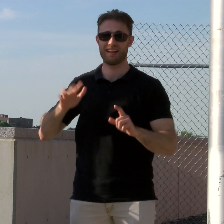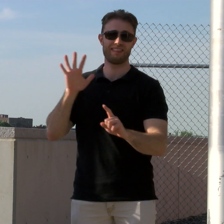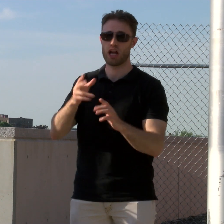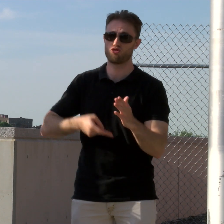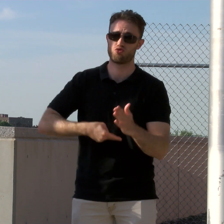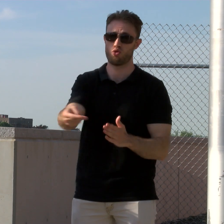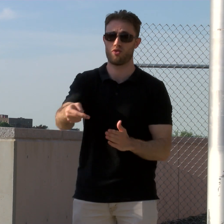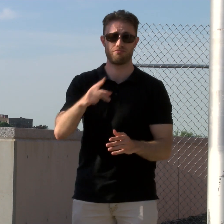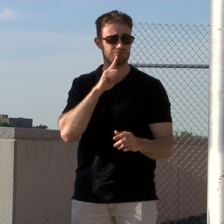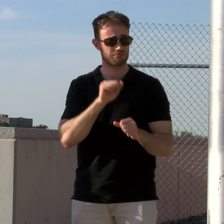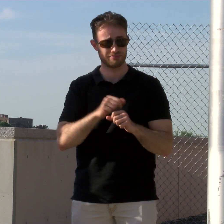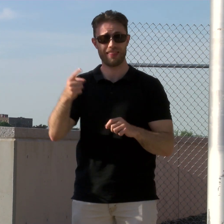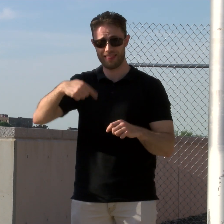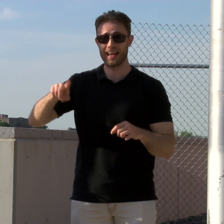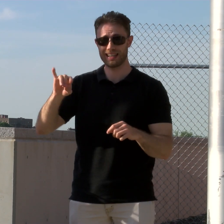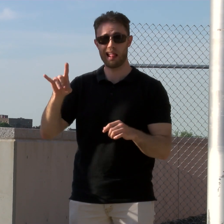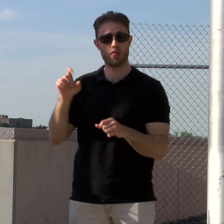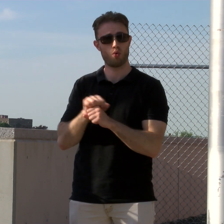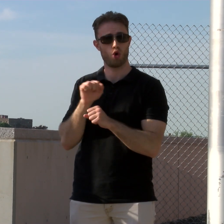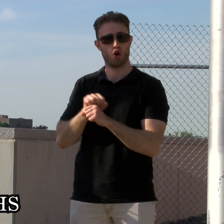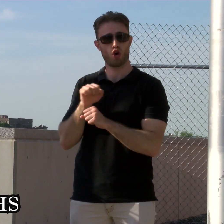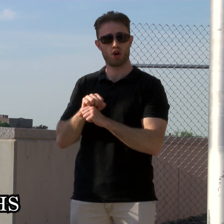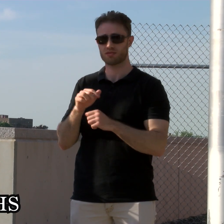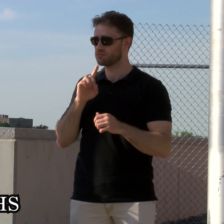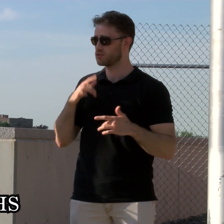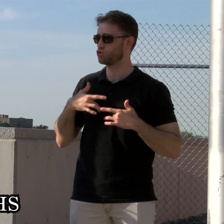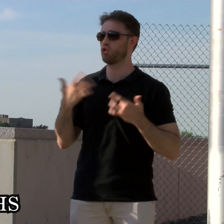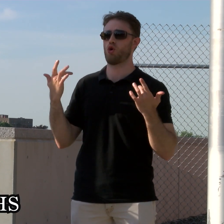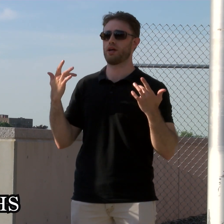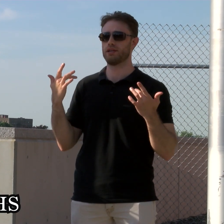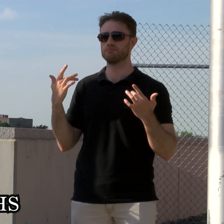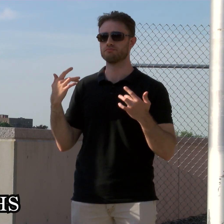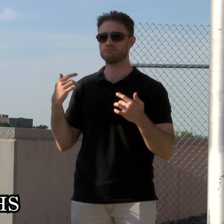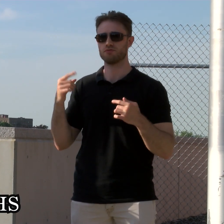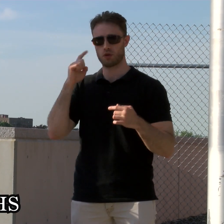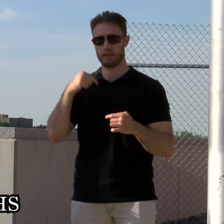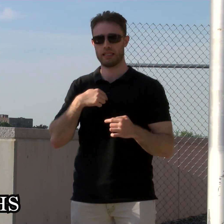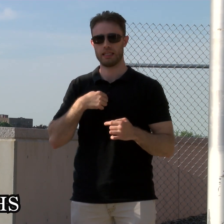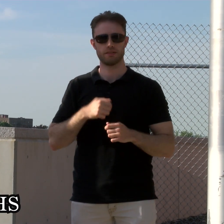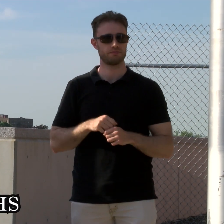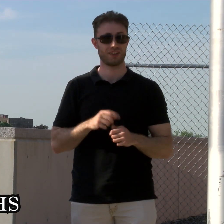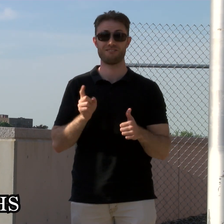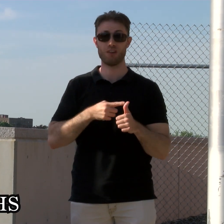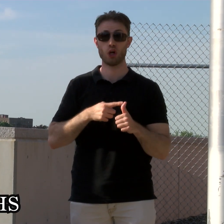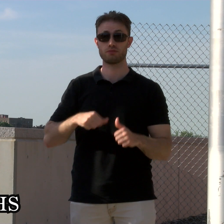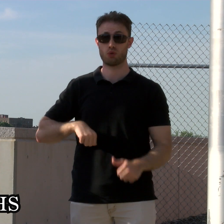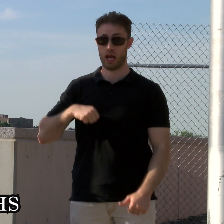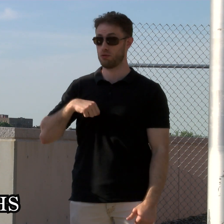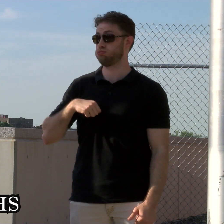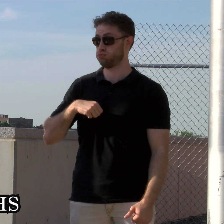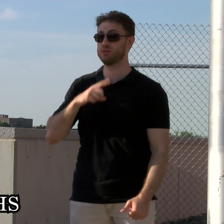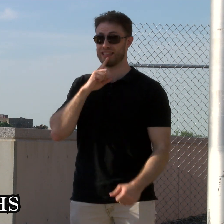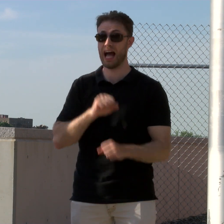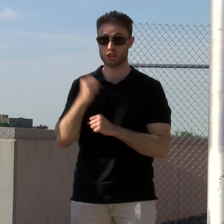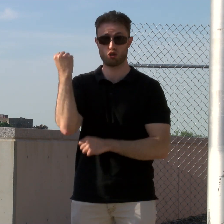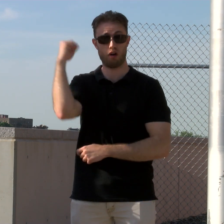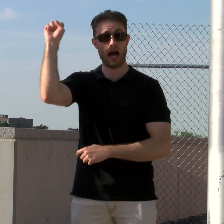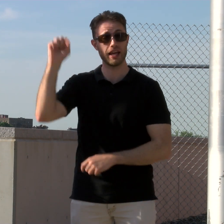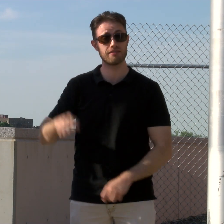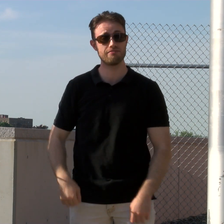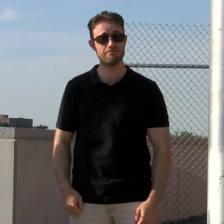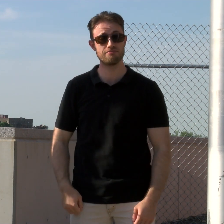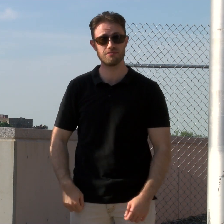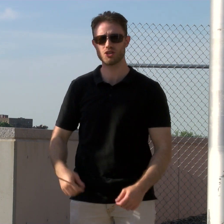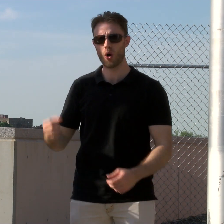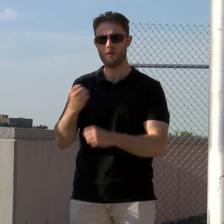Truly, they did the work and it was just a joy. And the first Pride was a riot. So, free